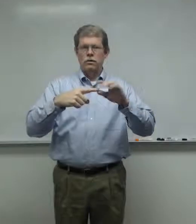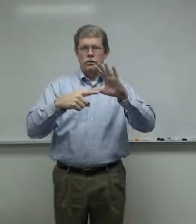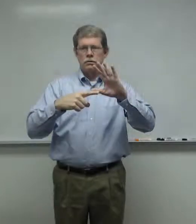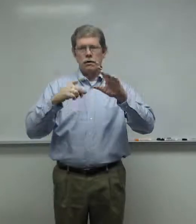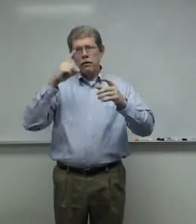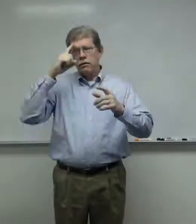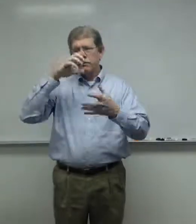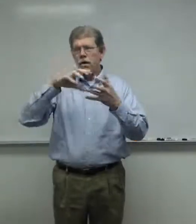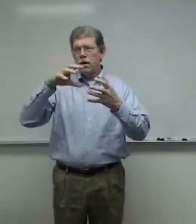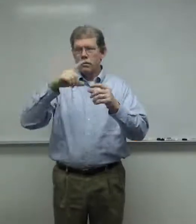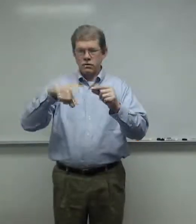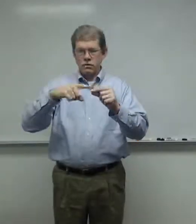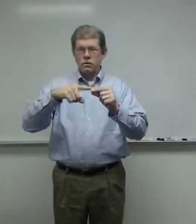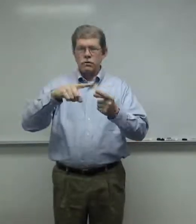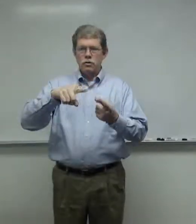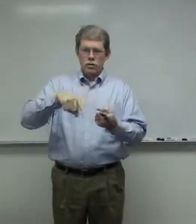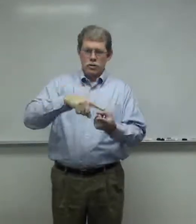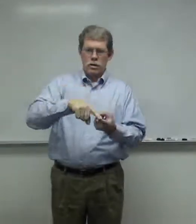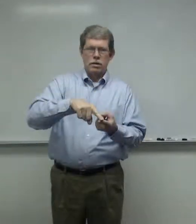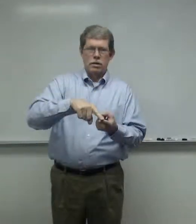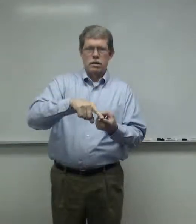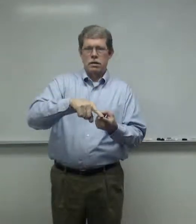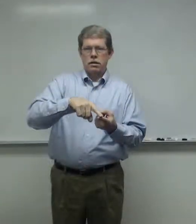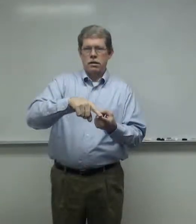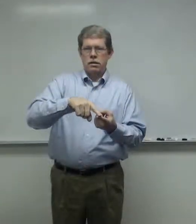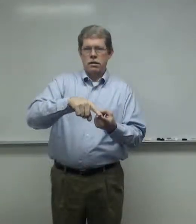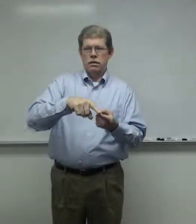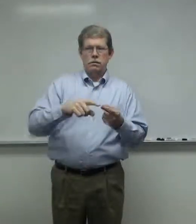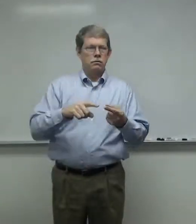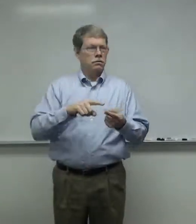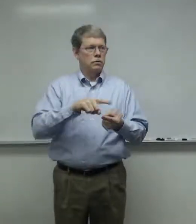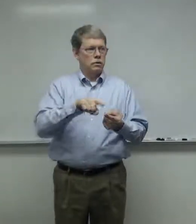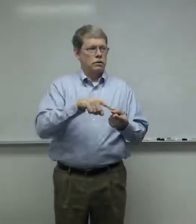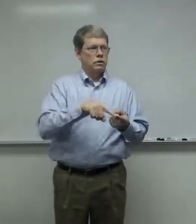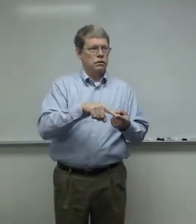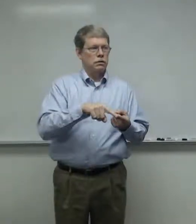About. So don't get about and when confused.